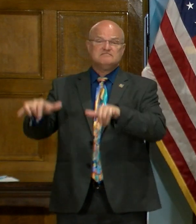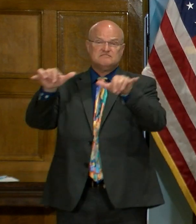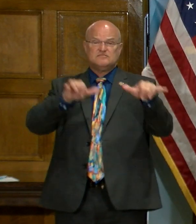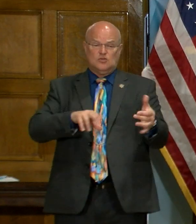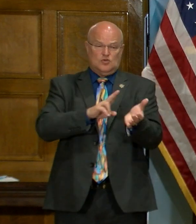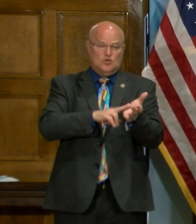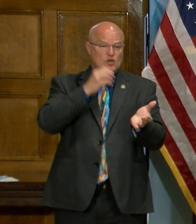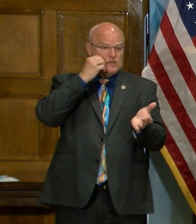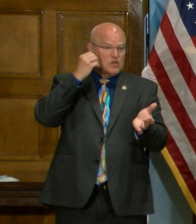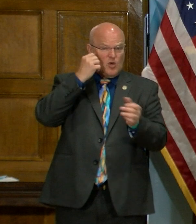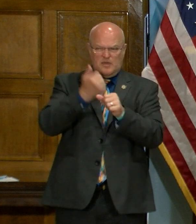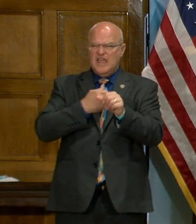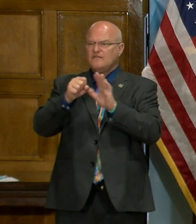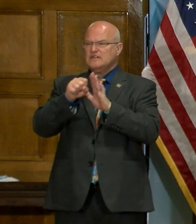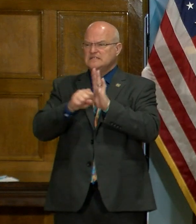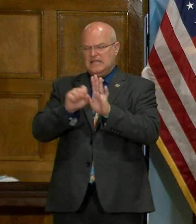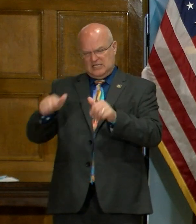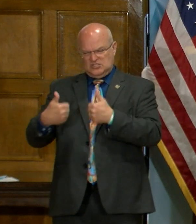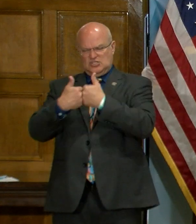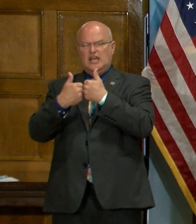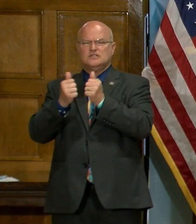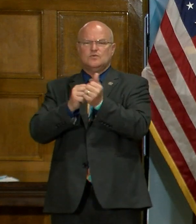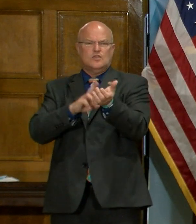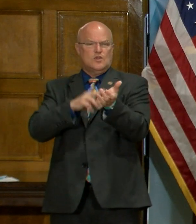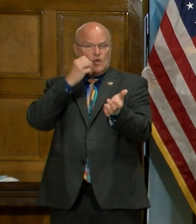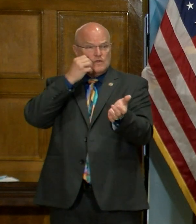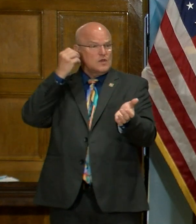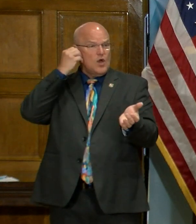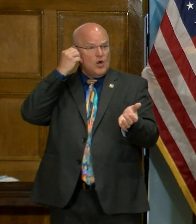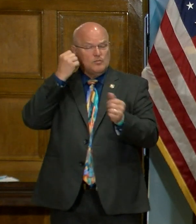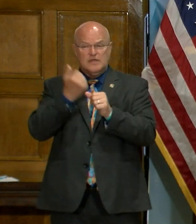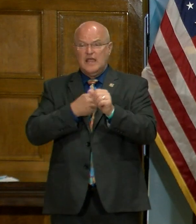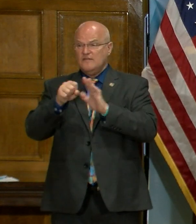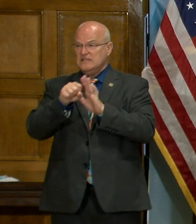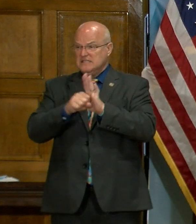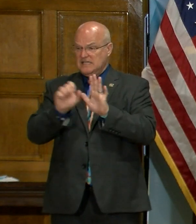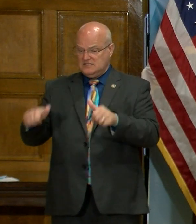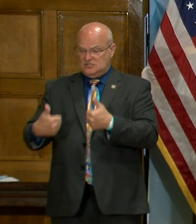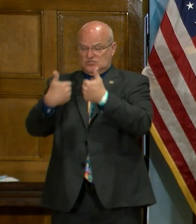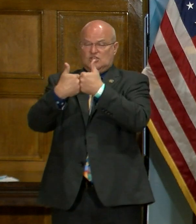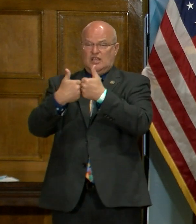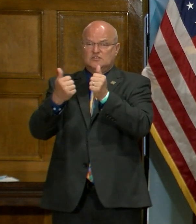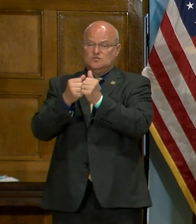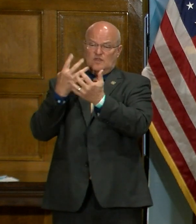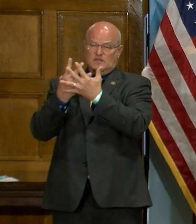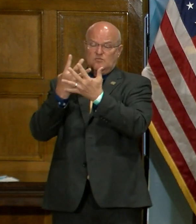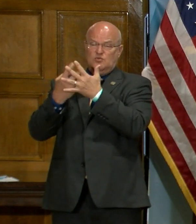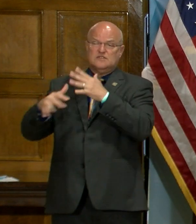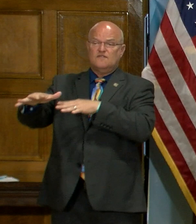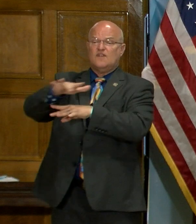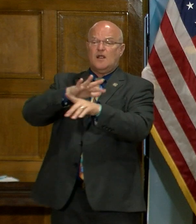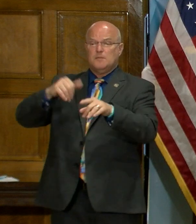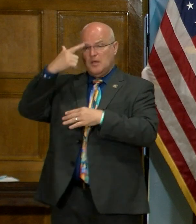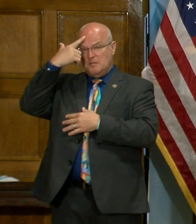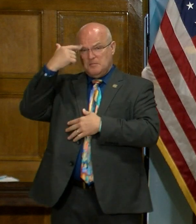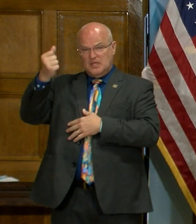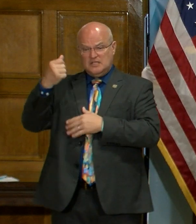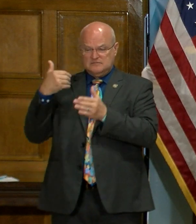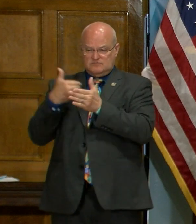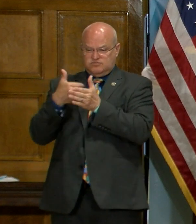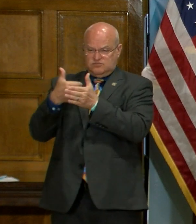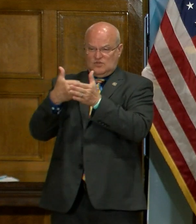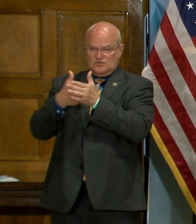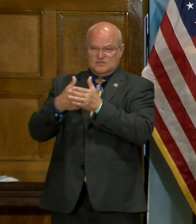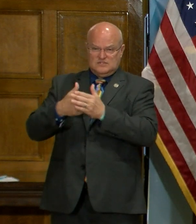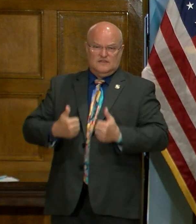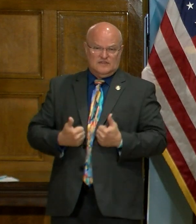to nursing homes. Every state has had a challenge in nursing homes, and every state has had a challenge in the prison environment because of the